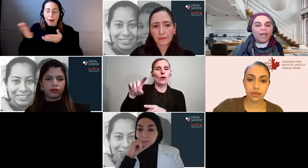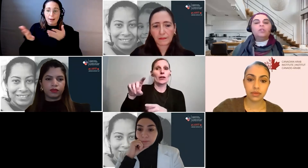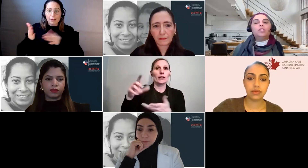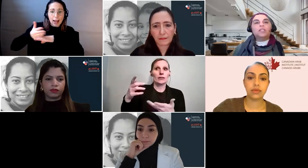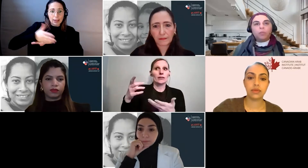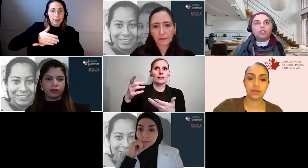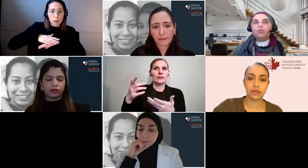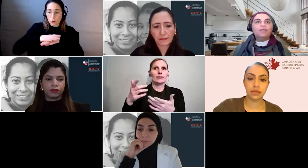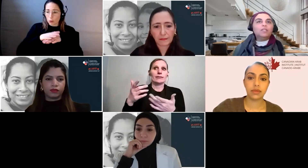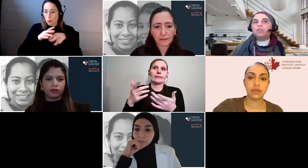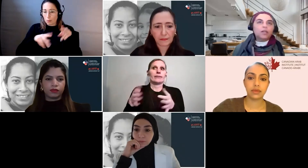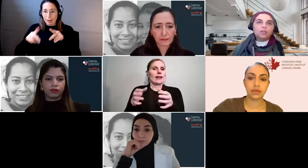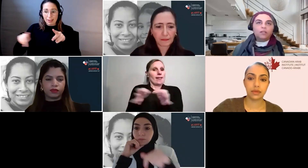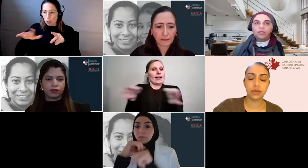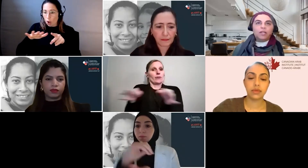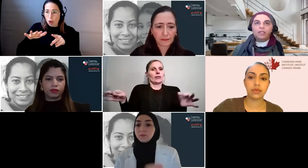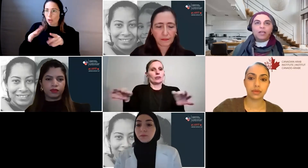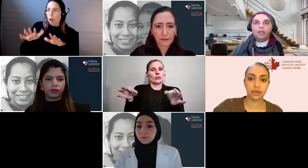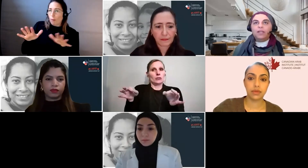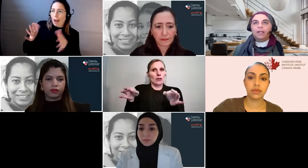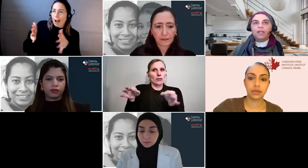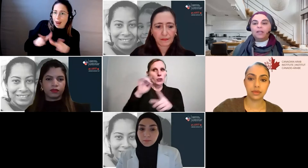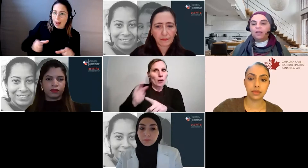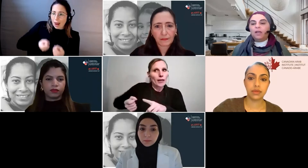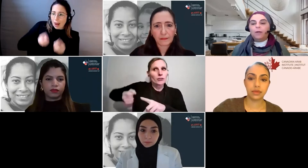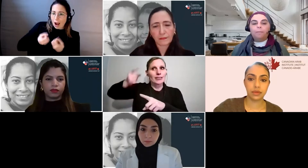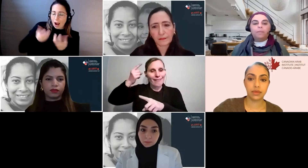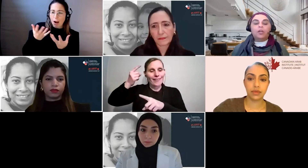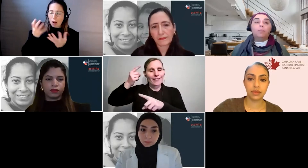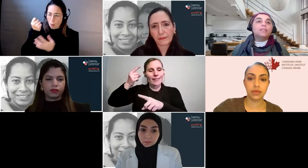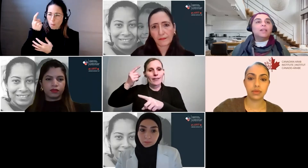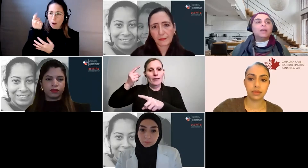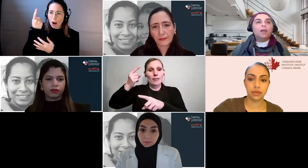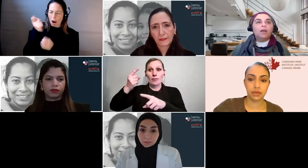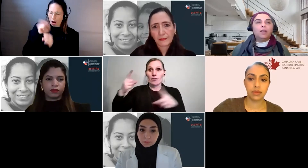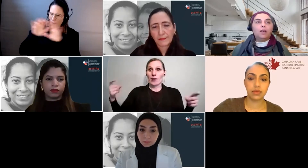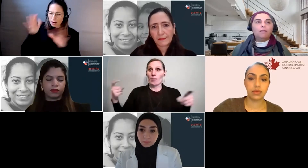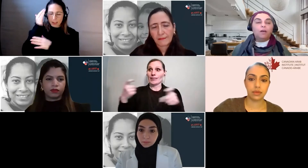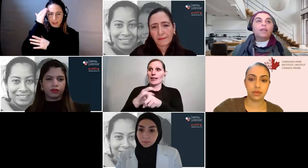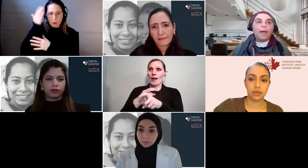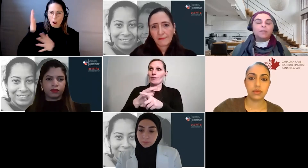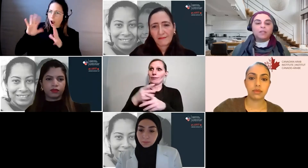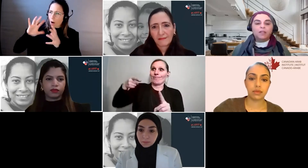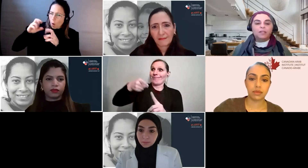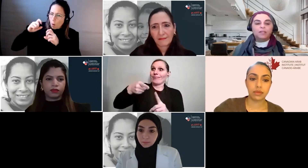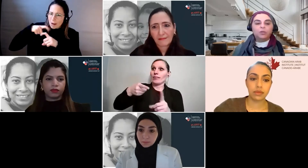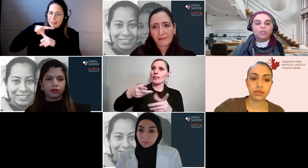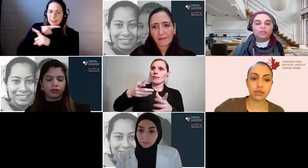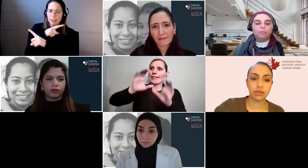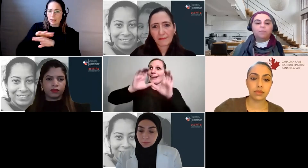of language and expression to even start understanding and untangling the complexity of the gaps in